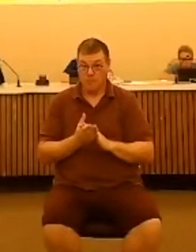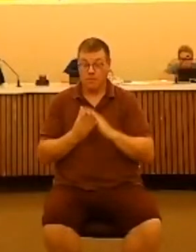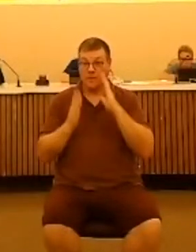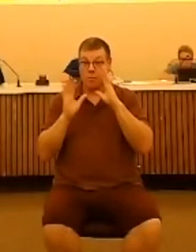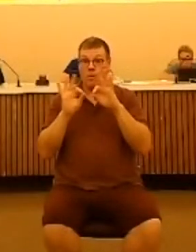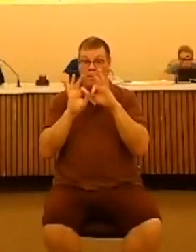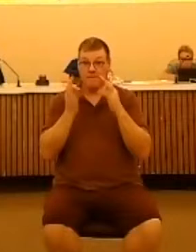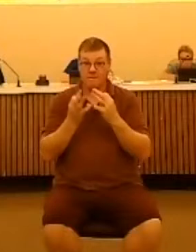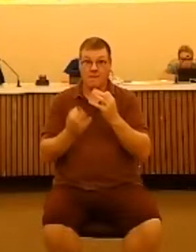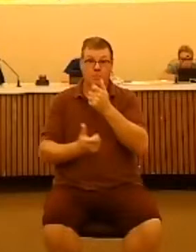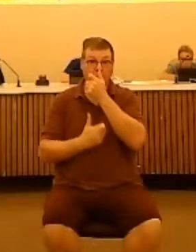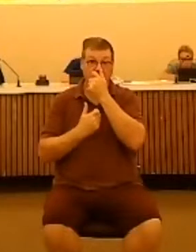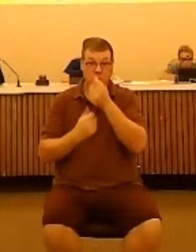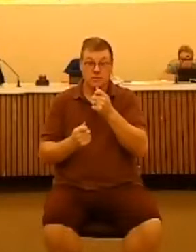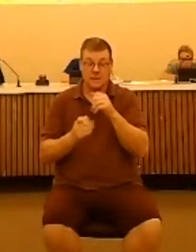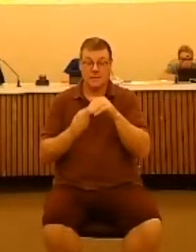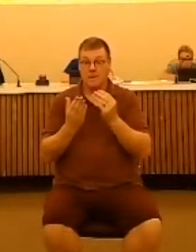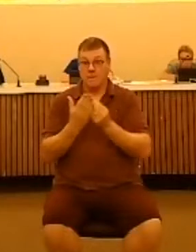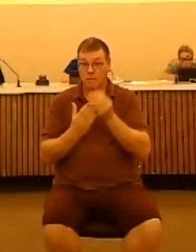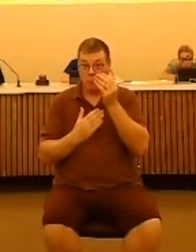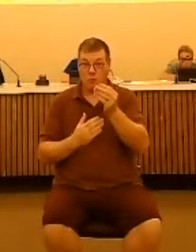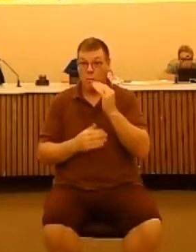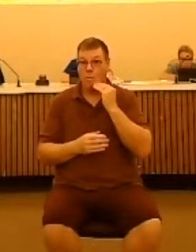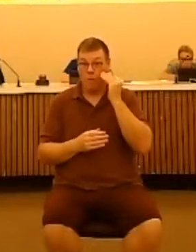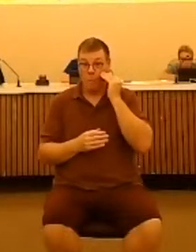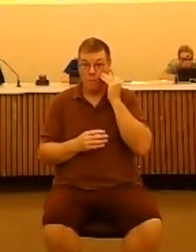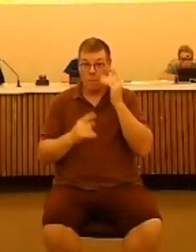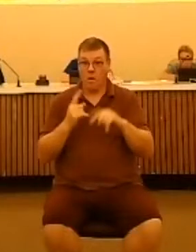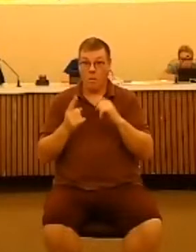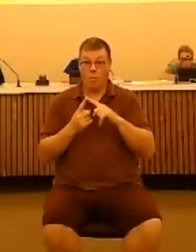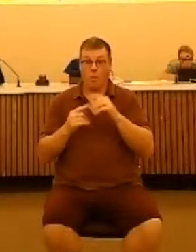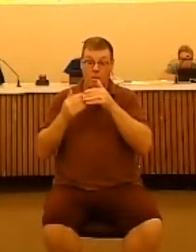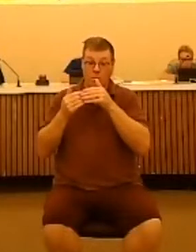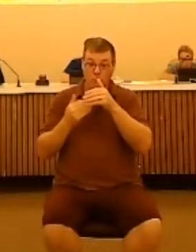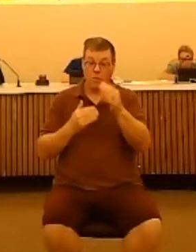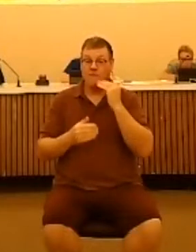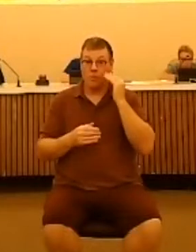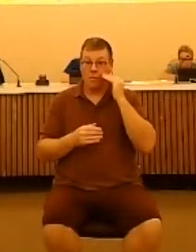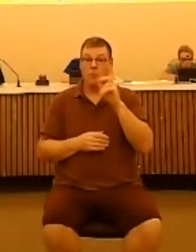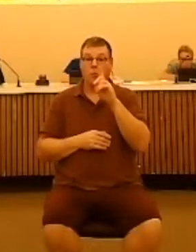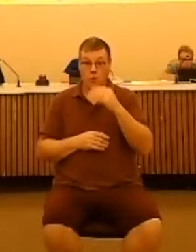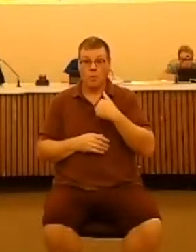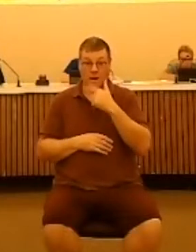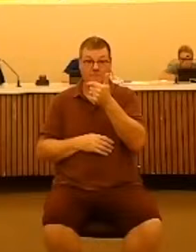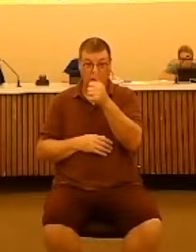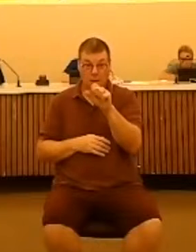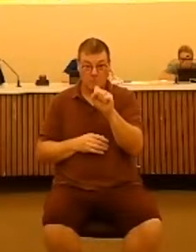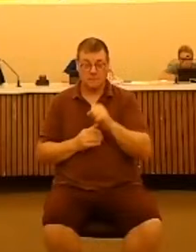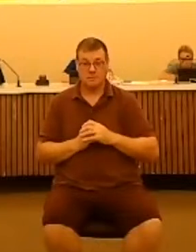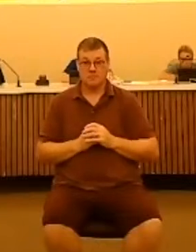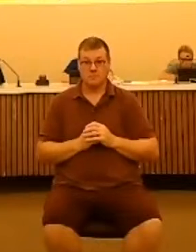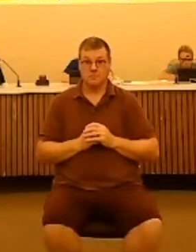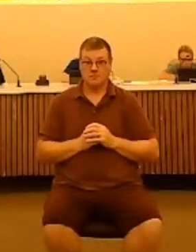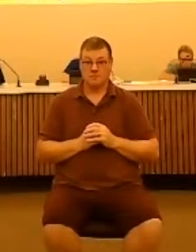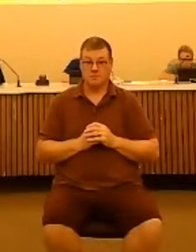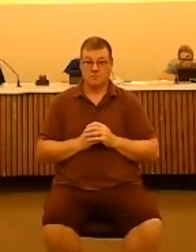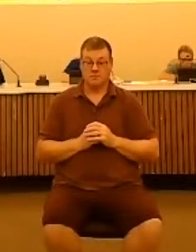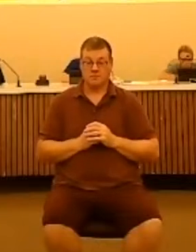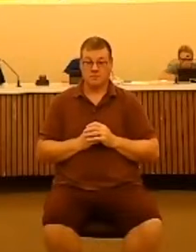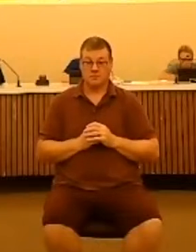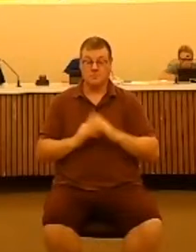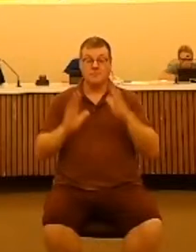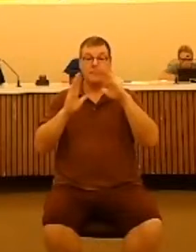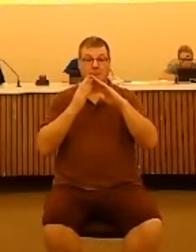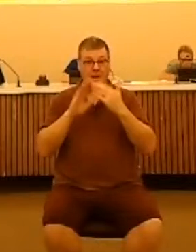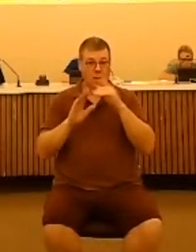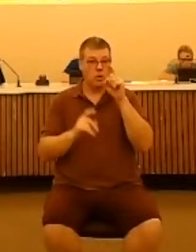families be interested in purchasing those homes when the rest of the homes do have gas hookups? The town should